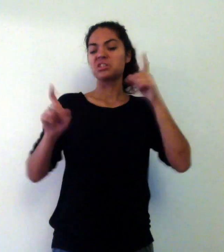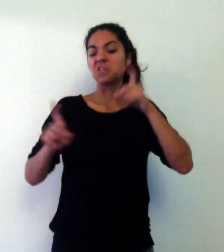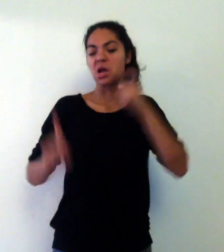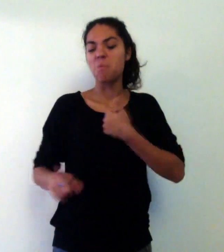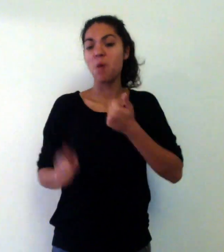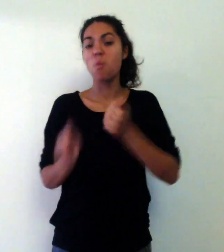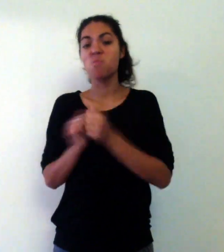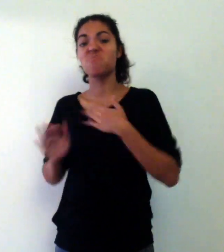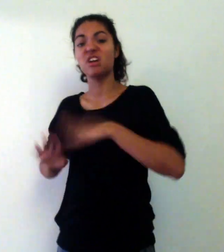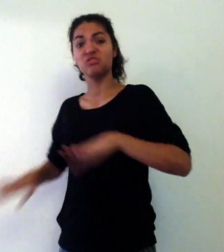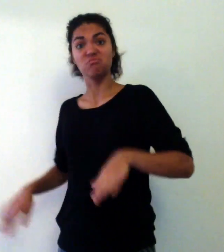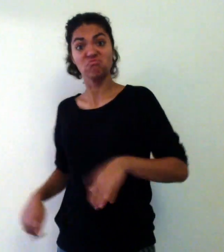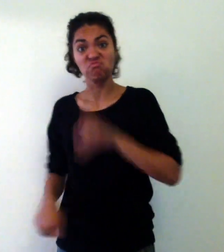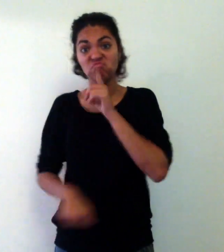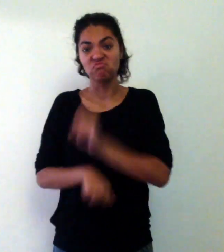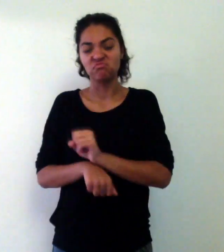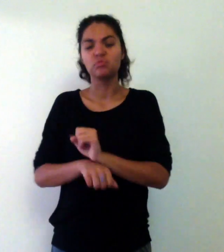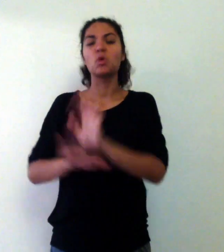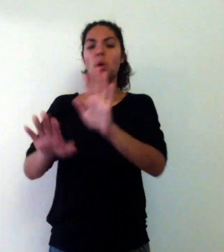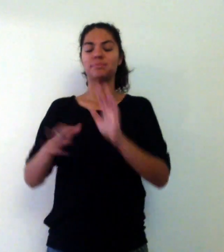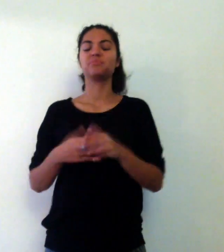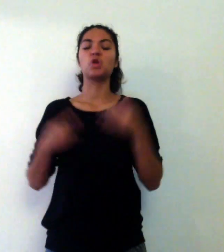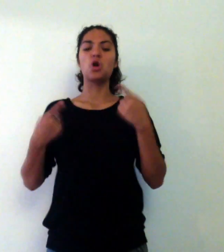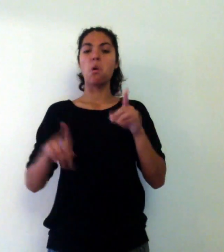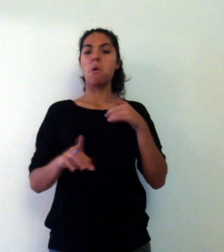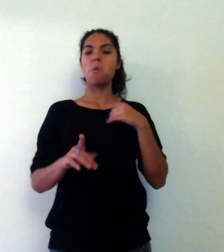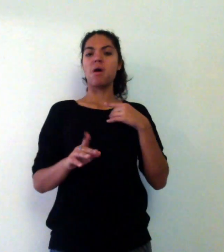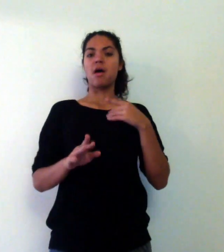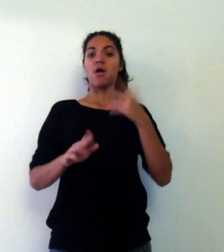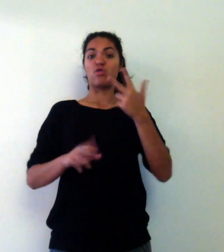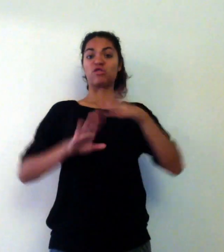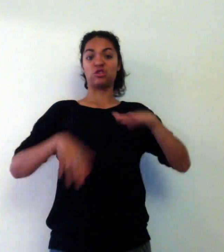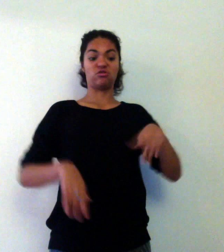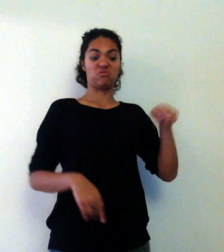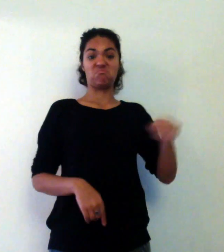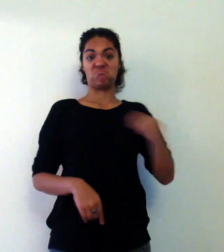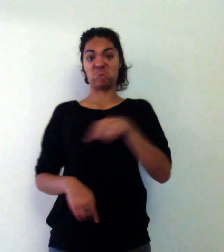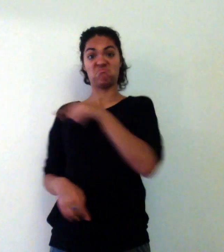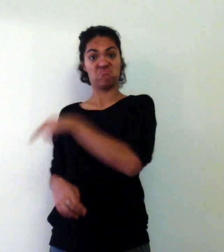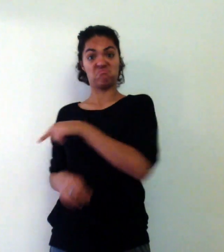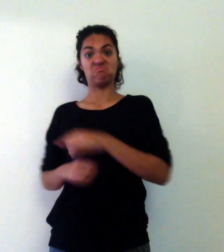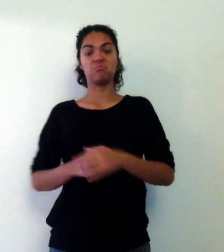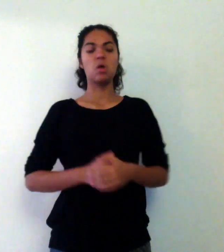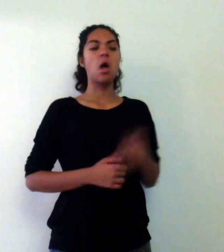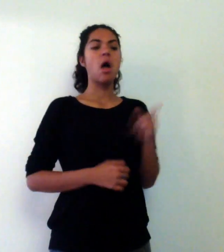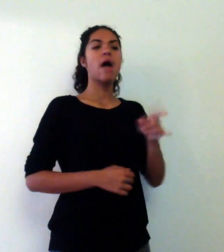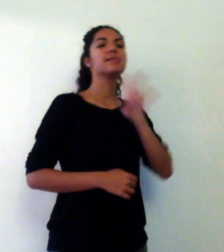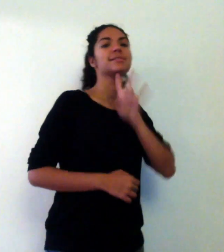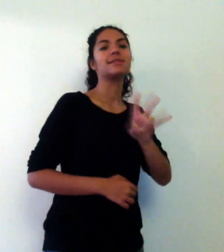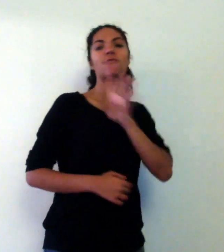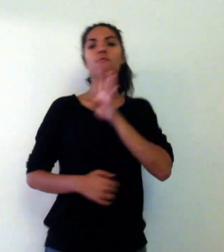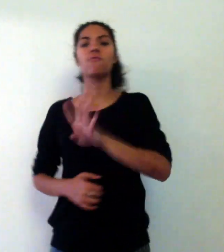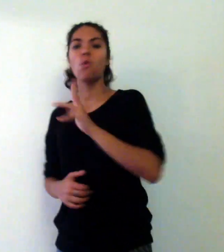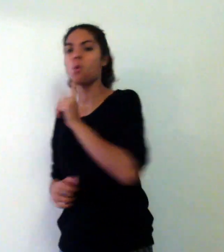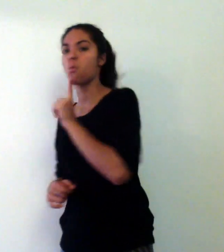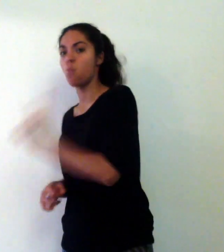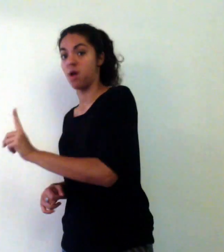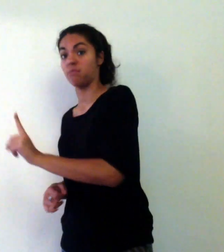my 3 little ones when they were little ones. Say at 7, 4, and 1. When Sarah was 7, Naomi 4, and Nathan